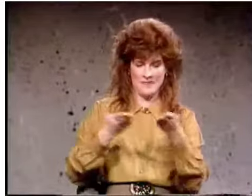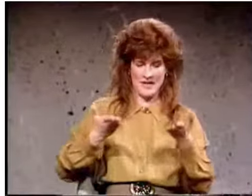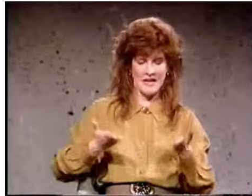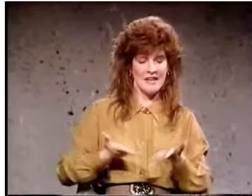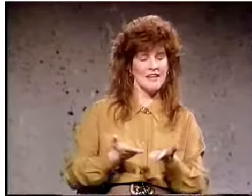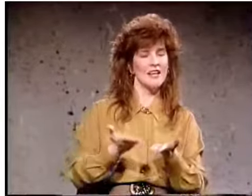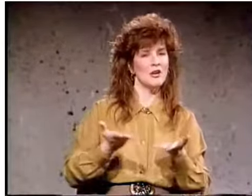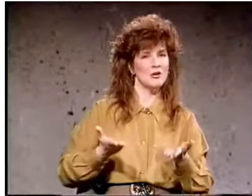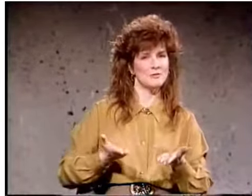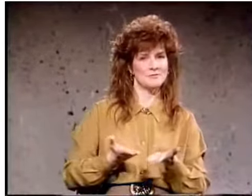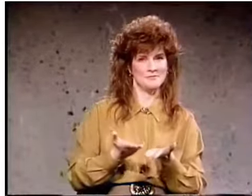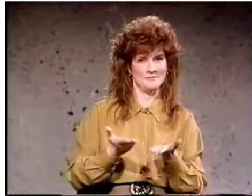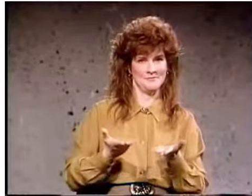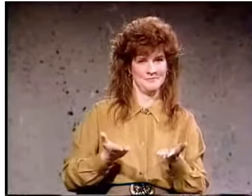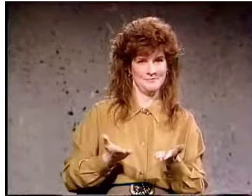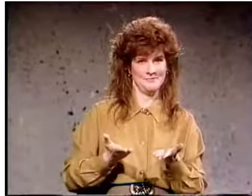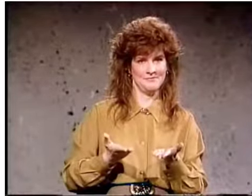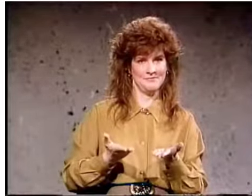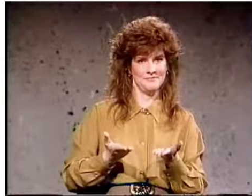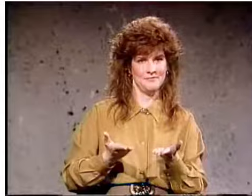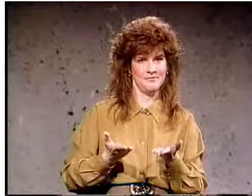I'll show you an example. Here,